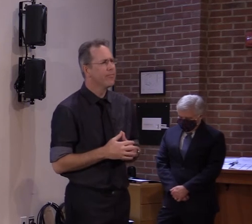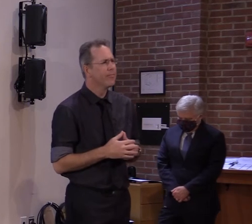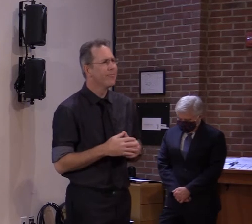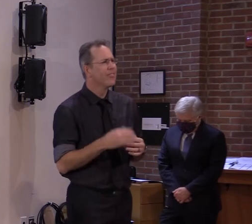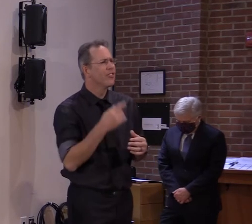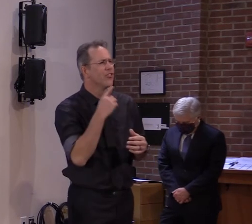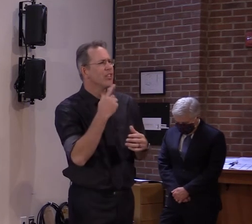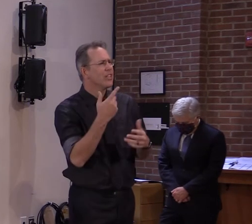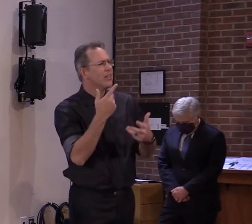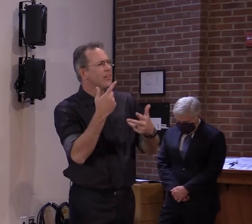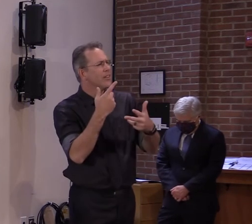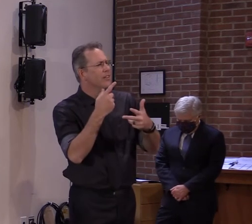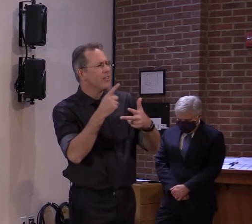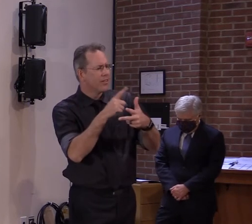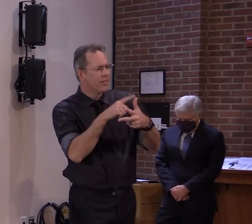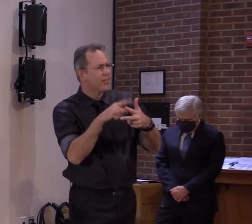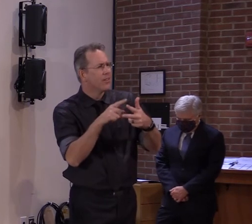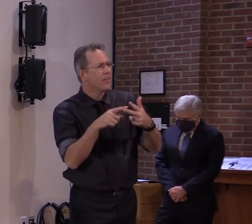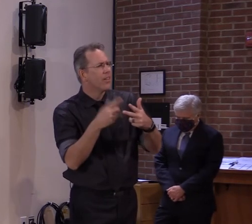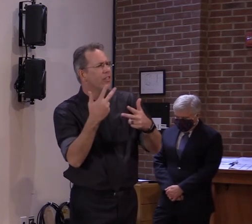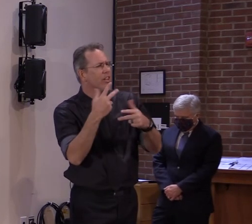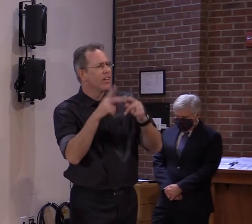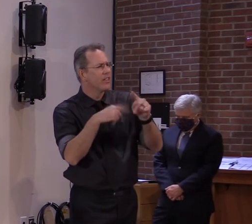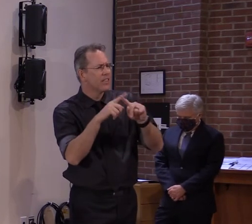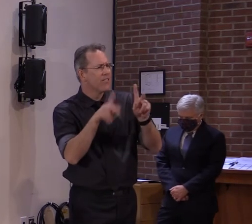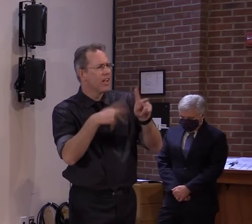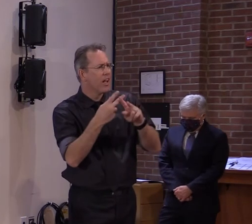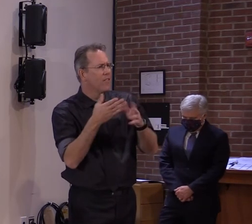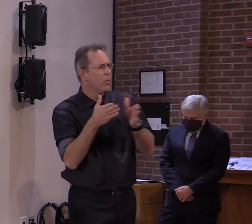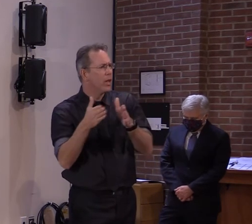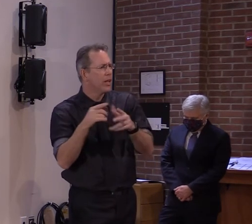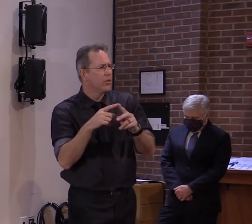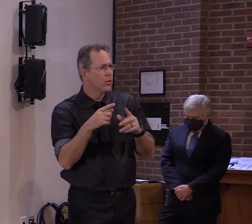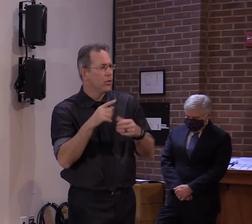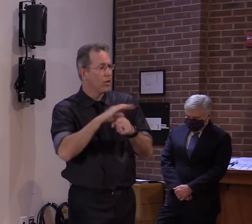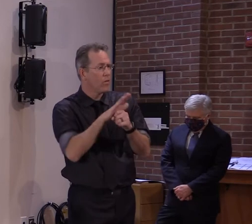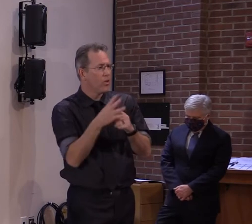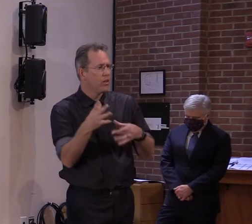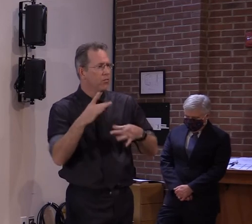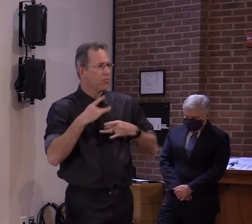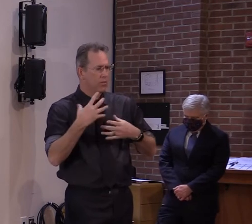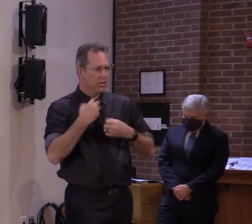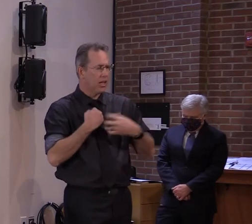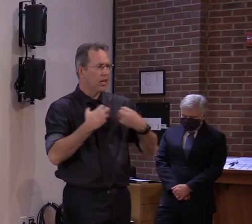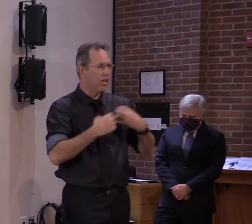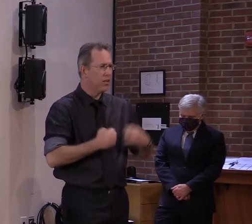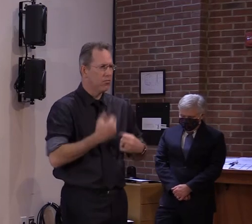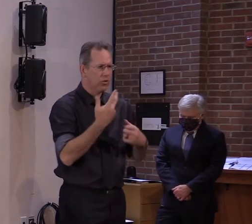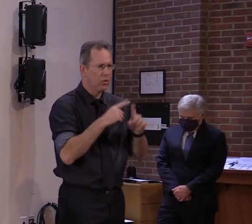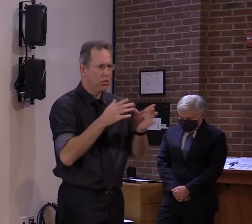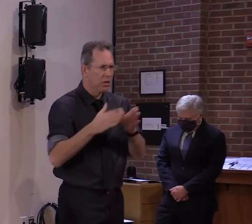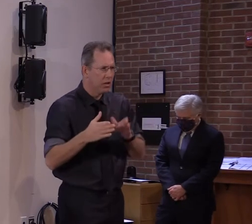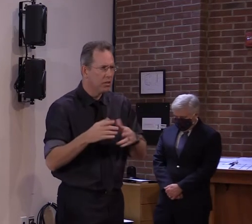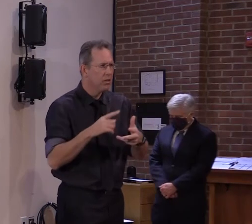for a vaccine to come in and disable, if you will, the COVID virus.